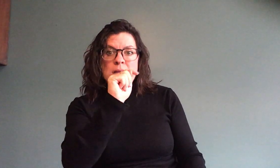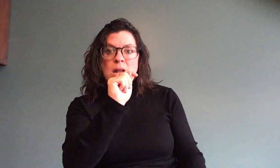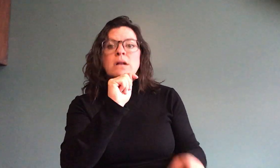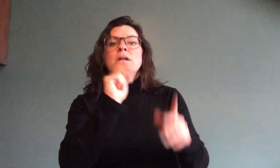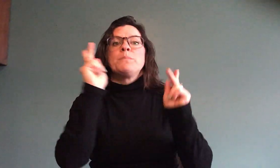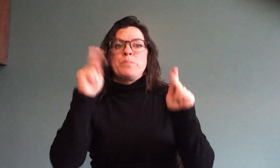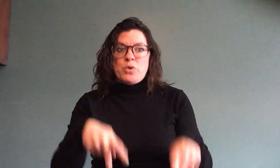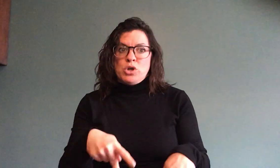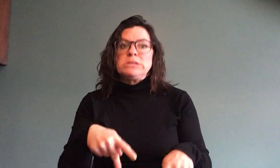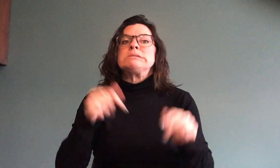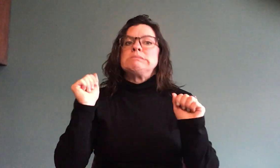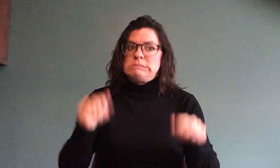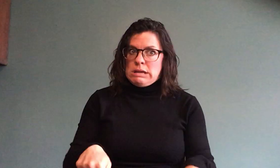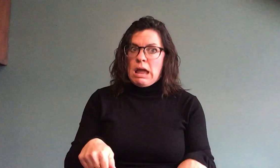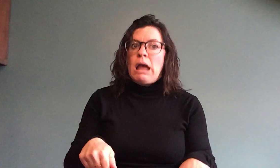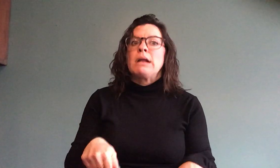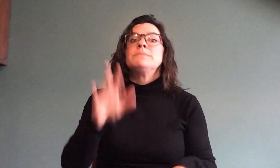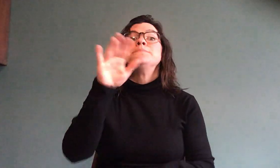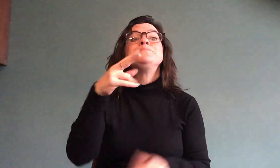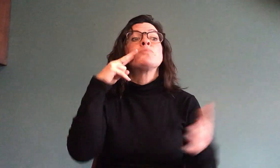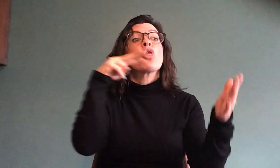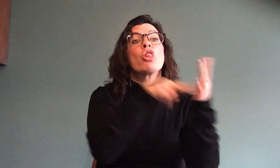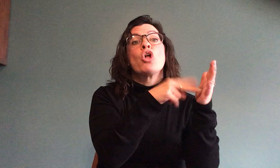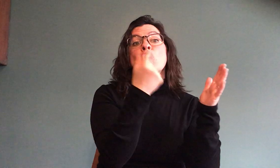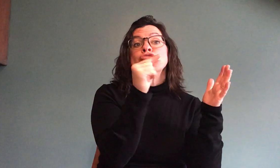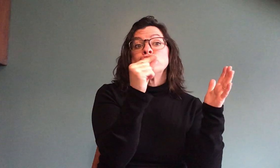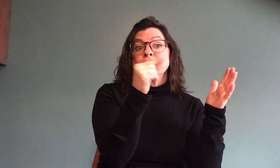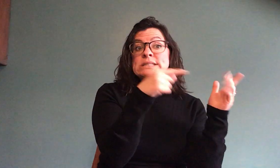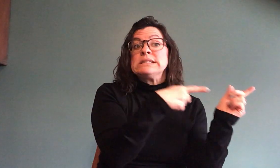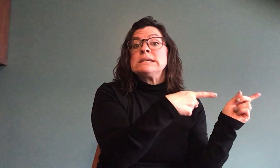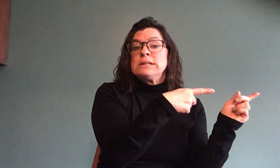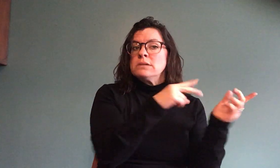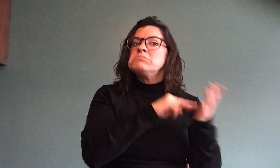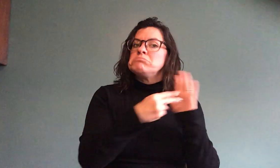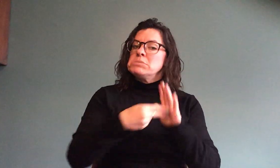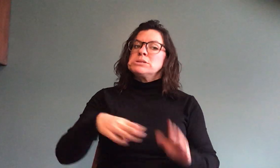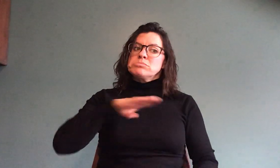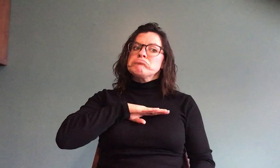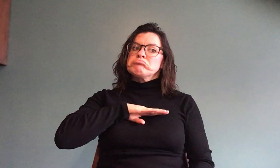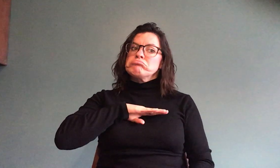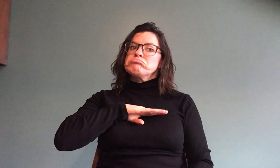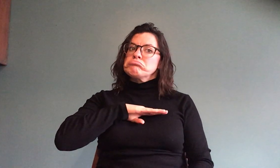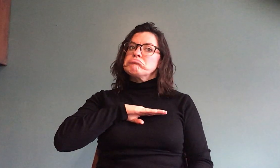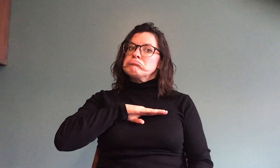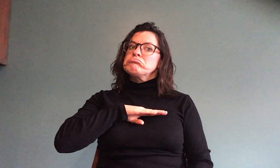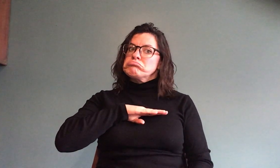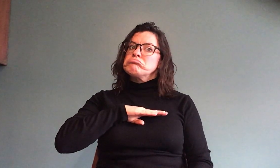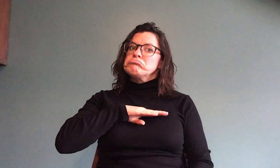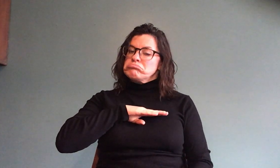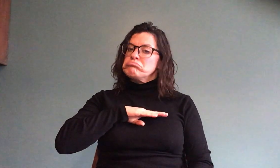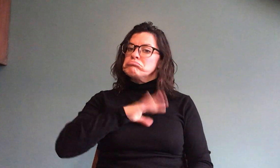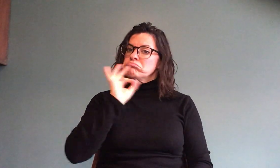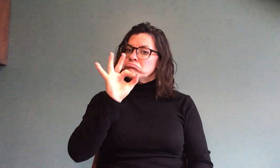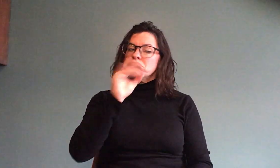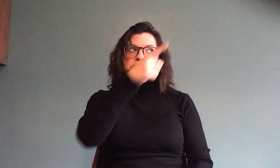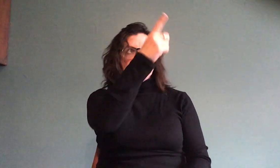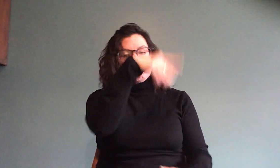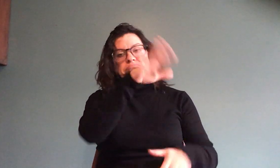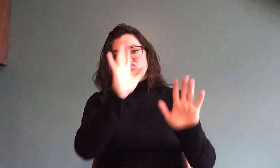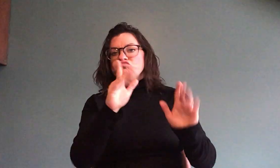OSHA standards. Yellow tag means the scaffold does not meet OSHA standards. Okay. Or a